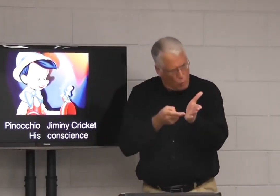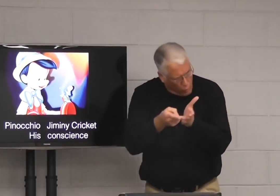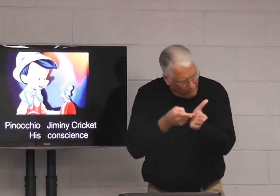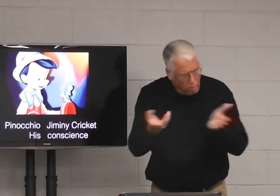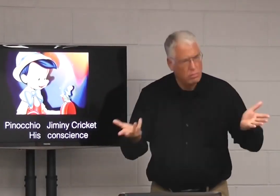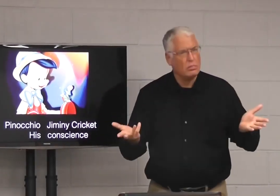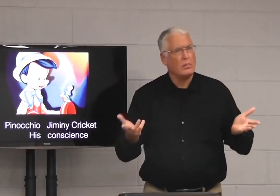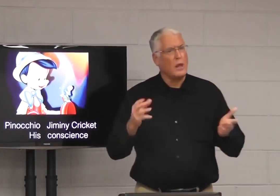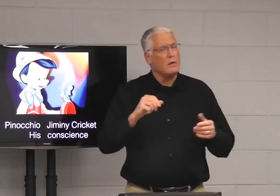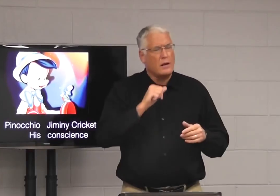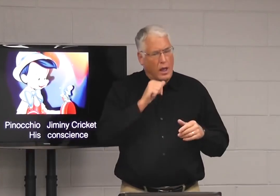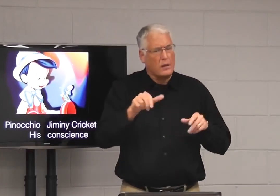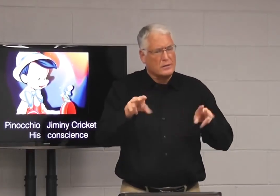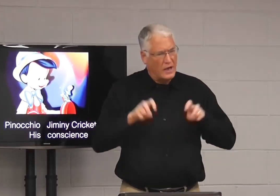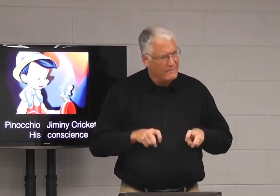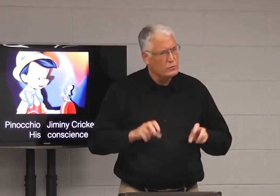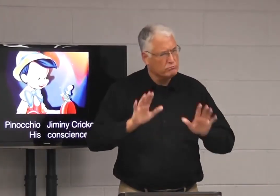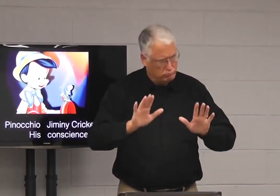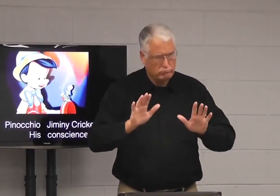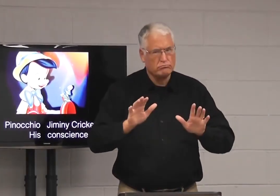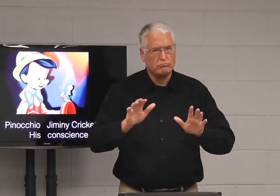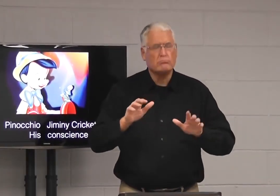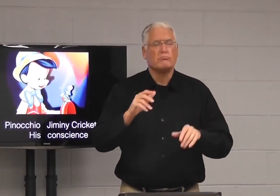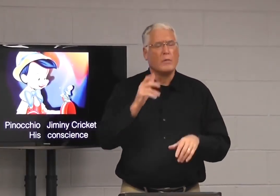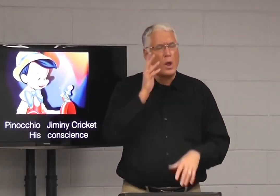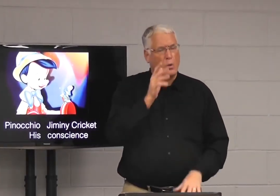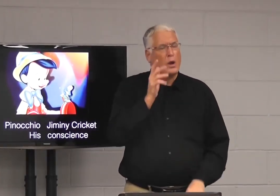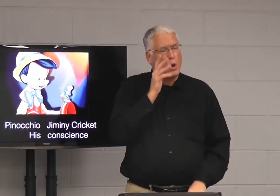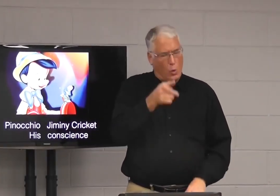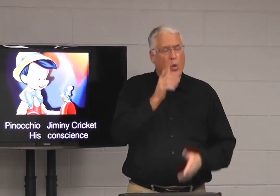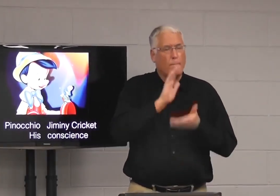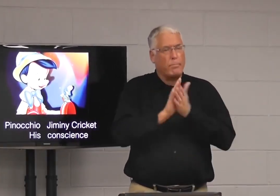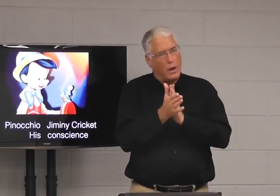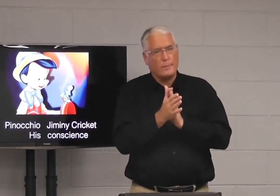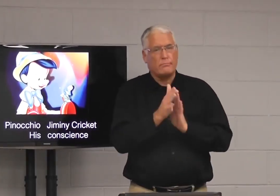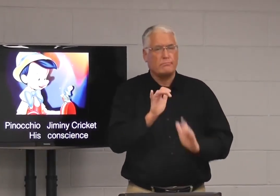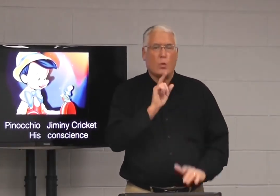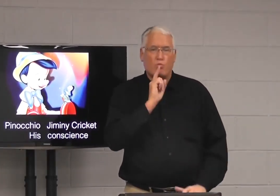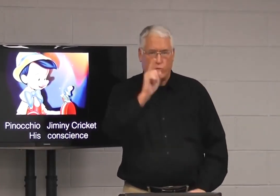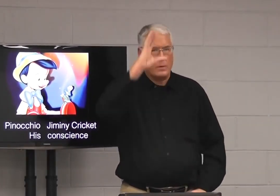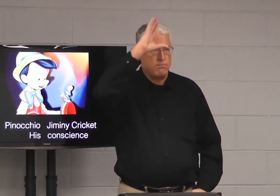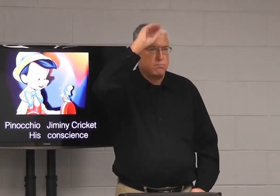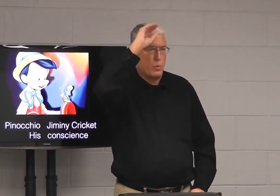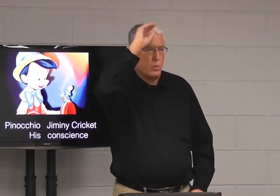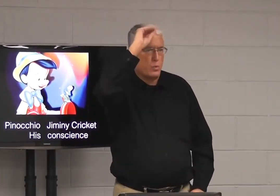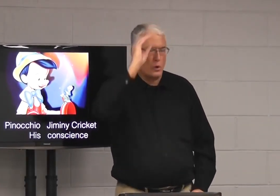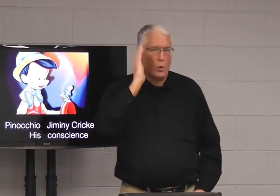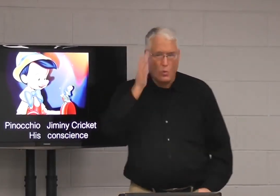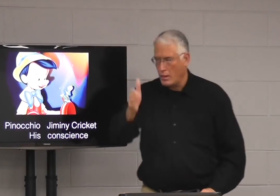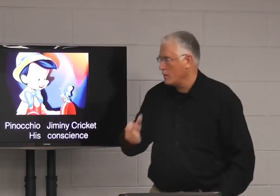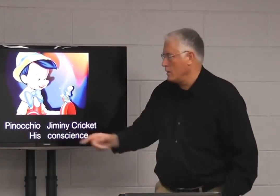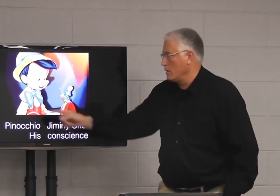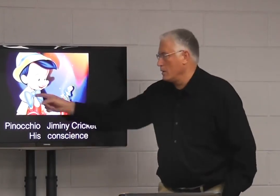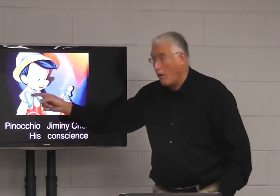be brave and truthful and not selfish, you will become like a real boy.